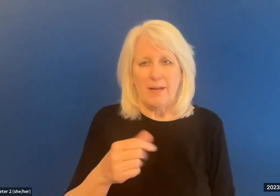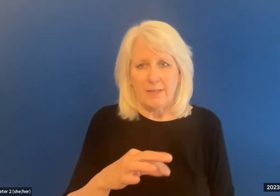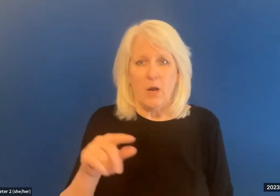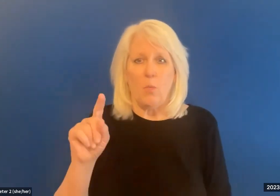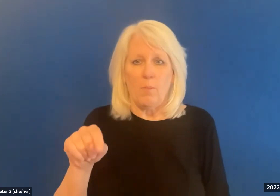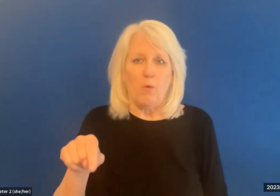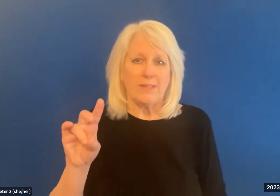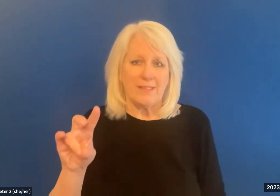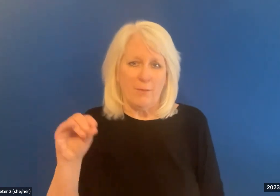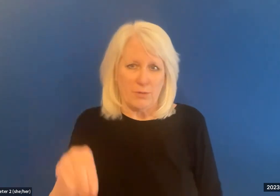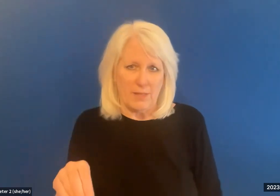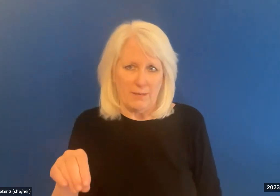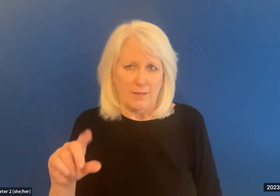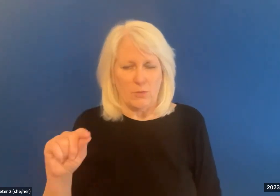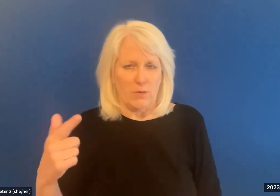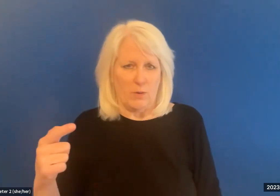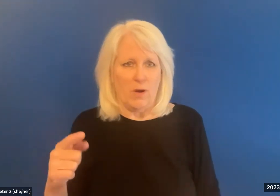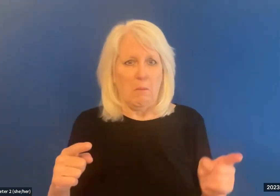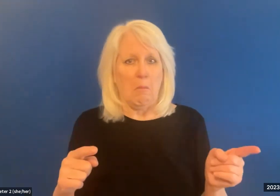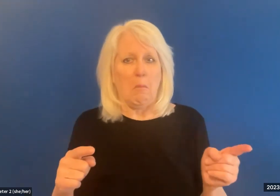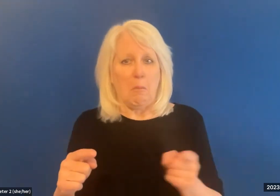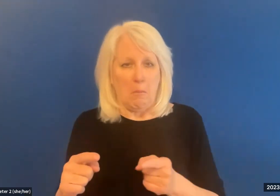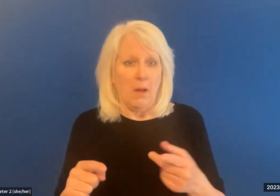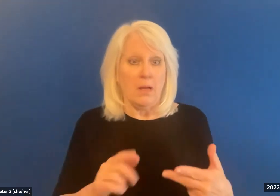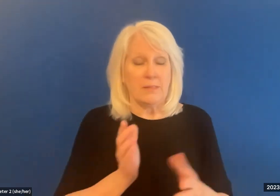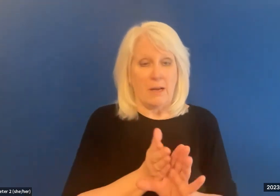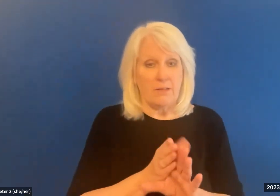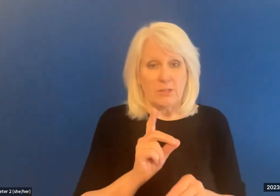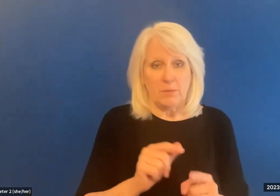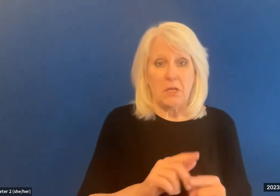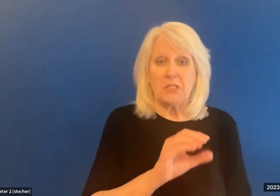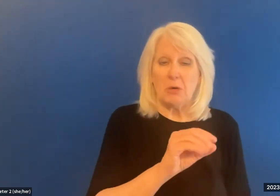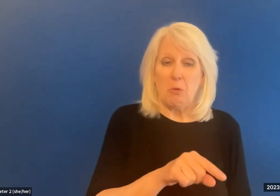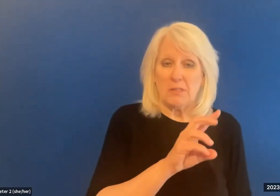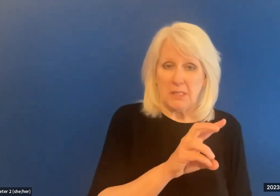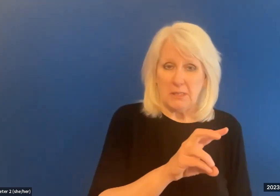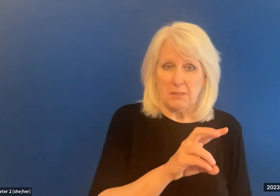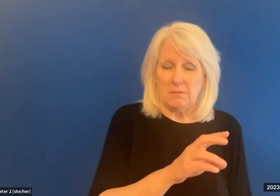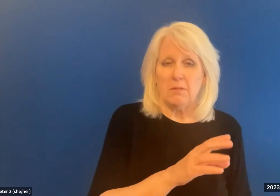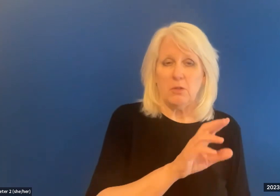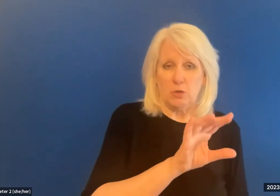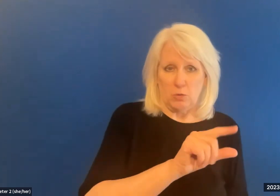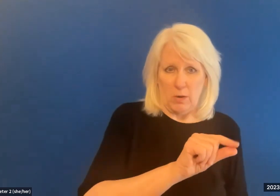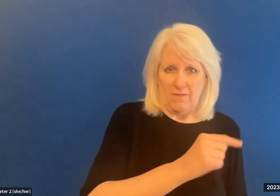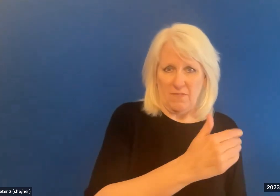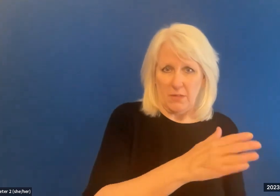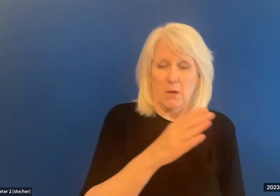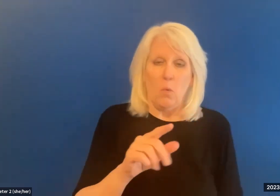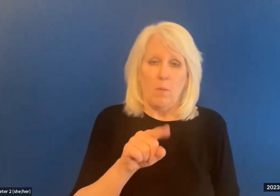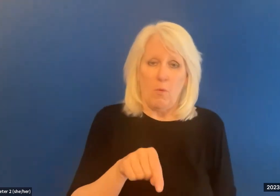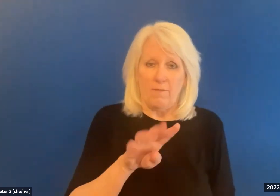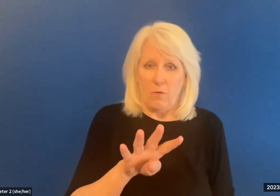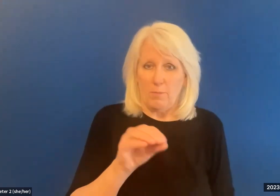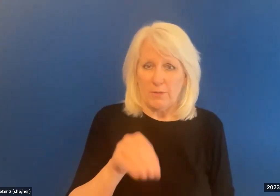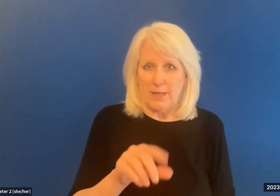in 2021. Psychological disabilities increased from 0.6% in 2015 to 1.4% in